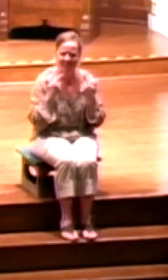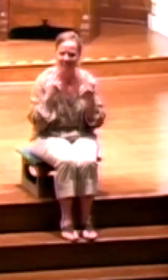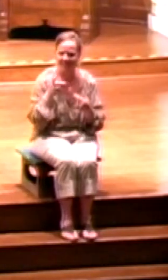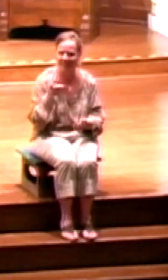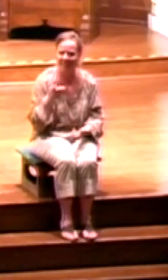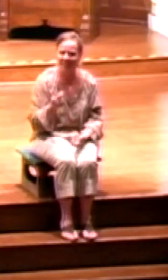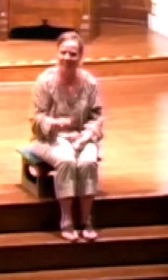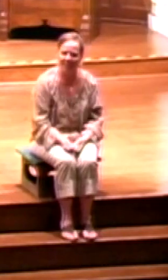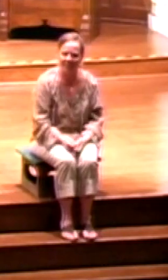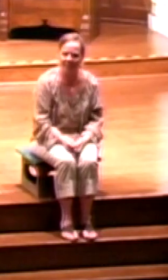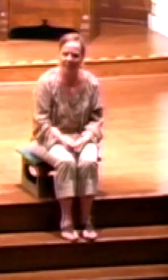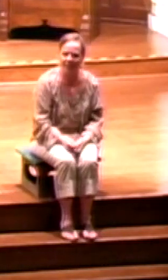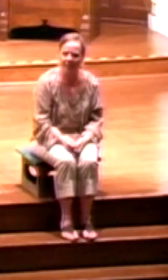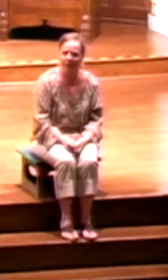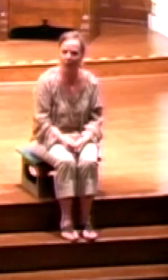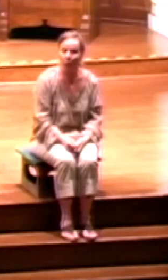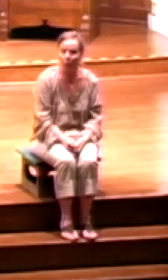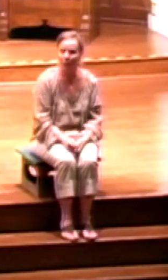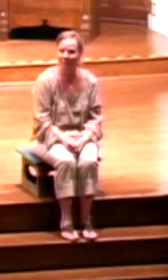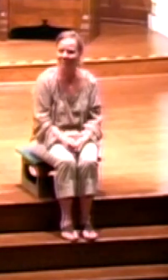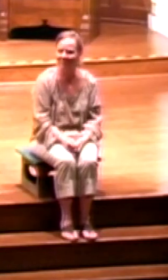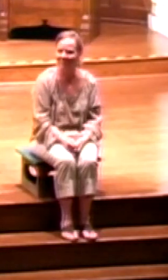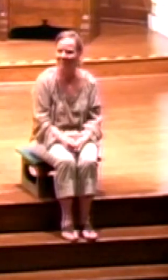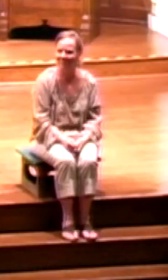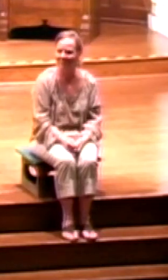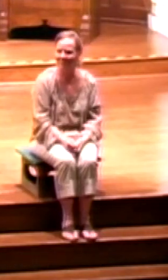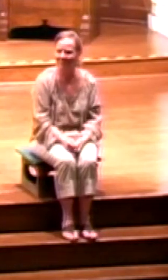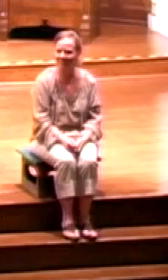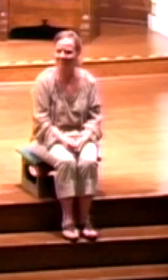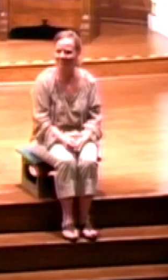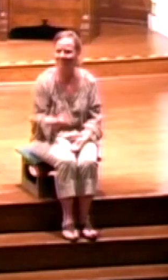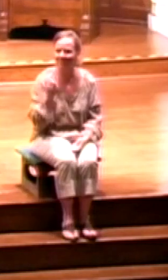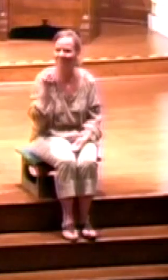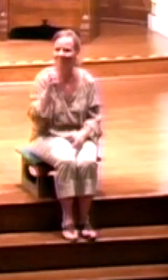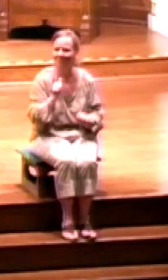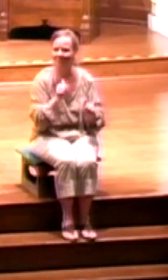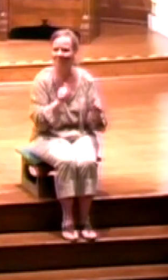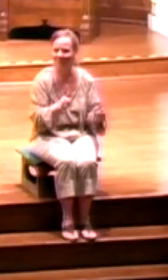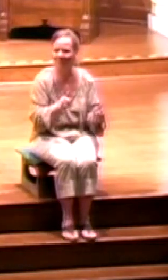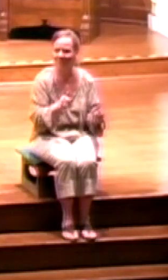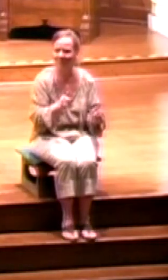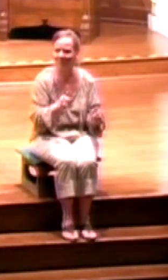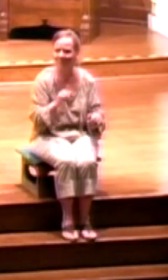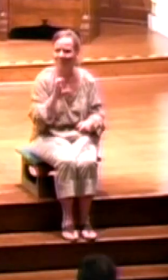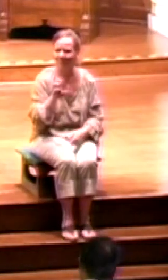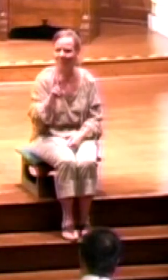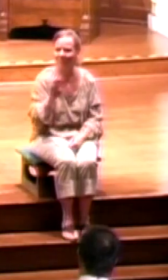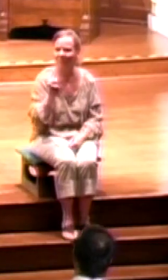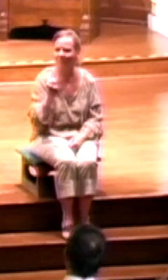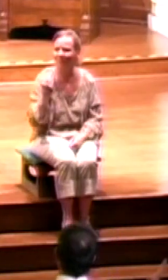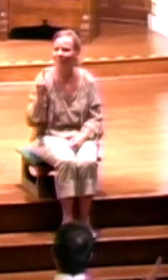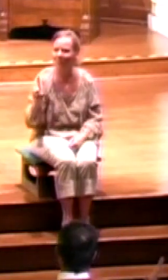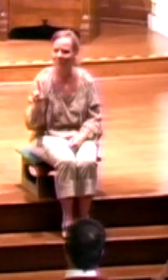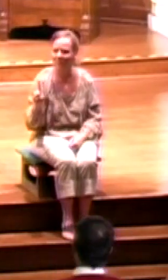Oh, we're going to do the Apostles' Creed. Where am I going? If you can stand, would you please?